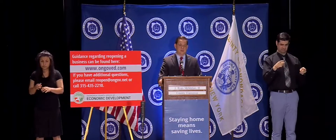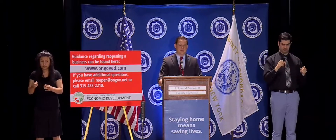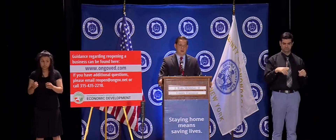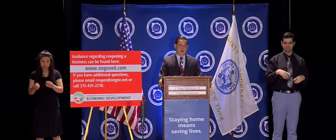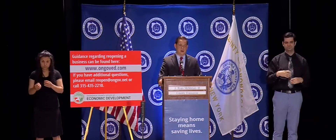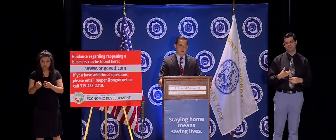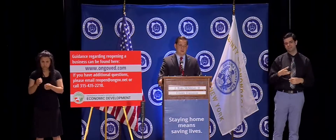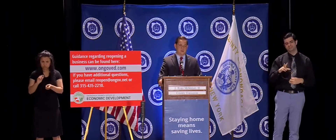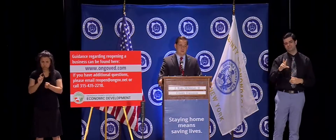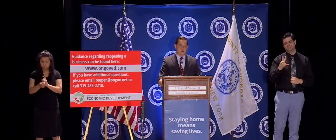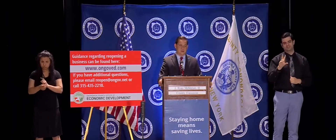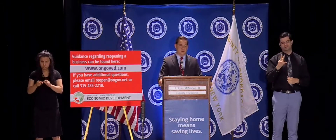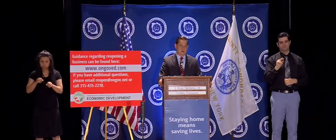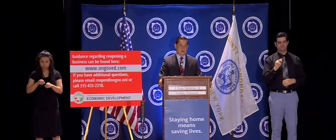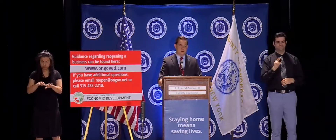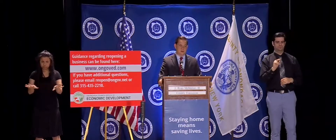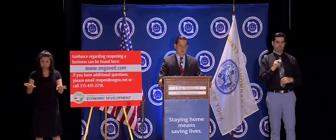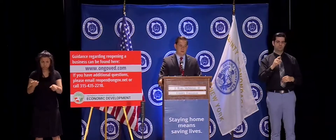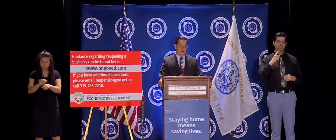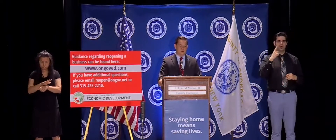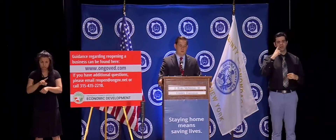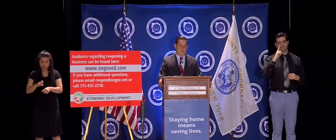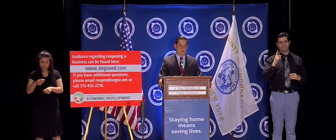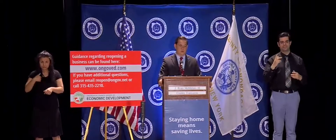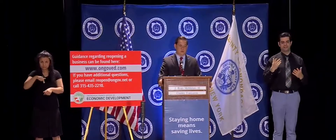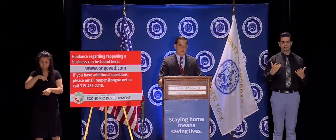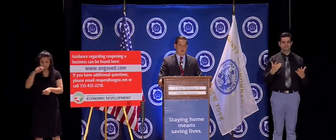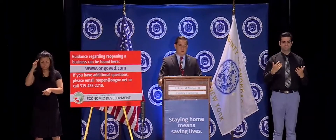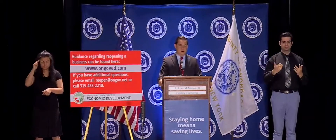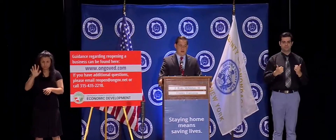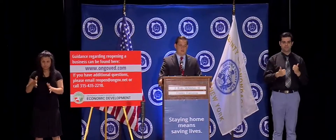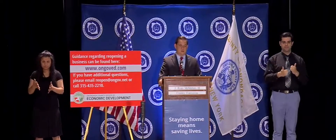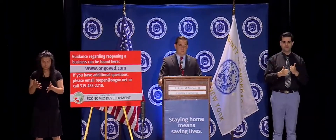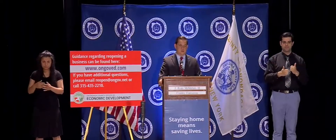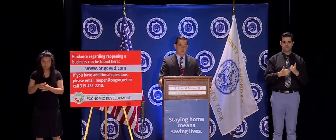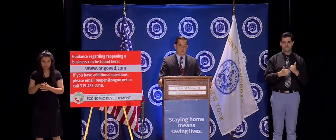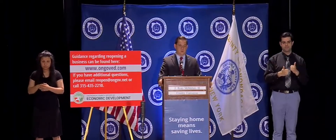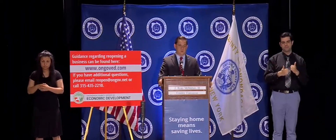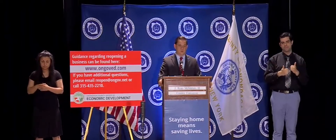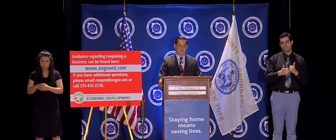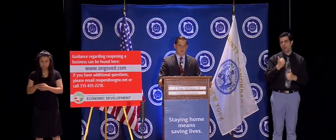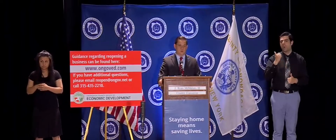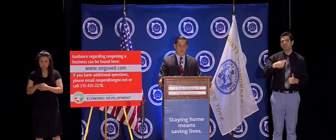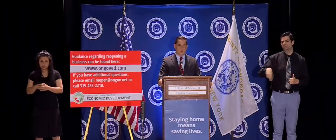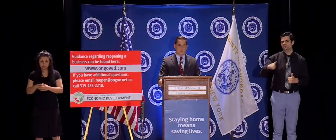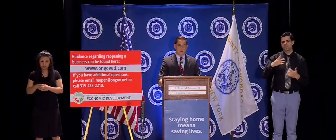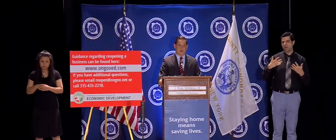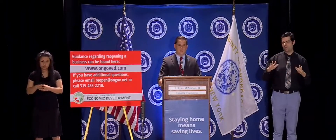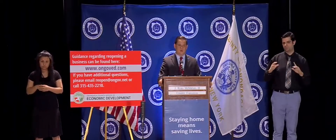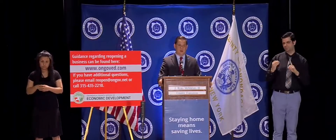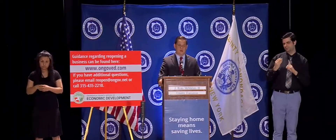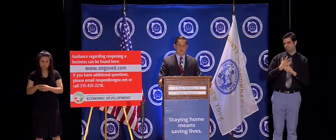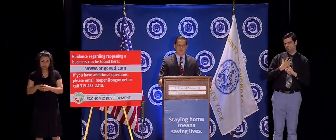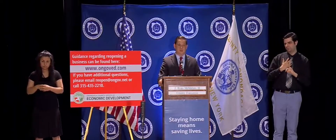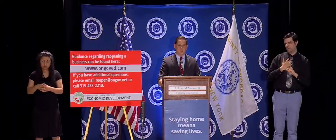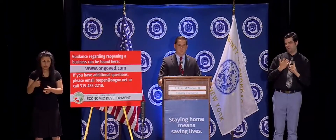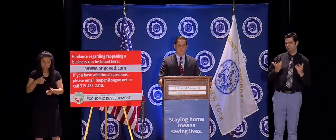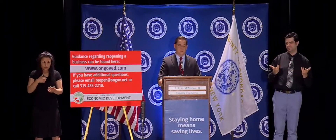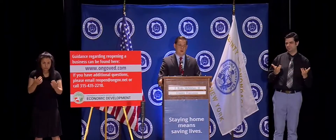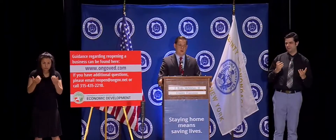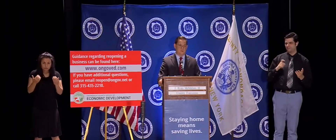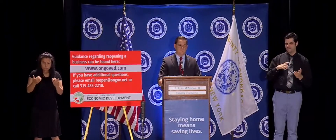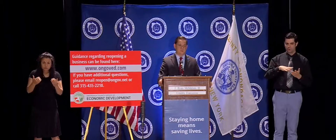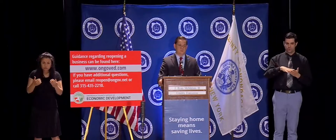it. And you have to learn how to live with the virus at this